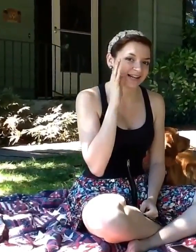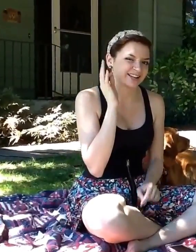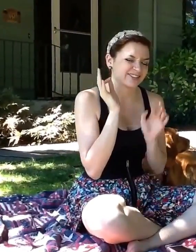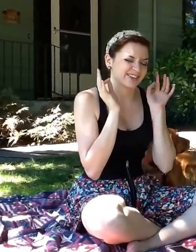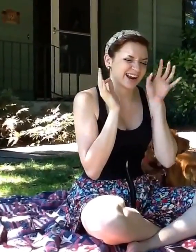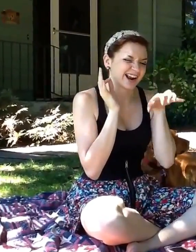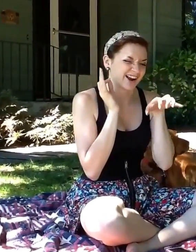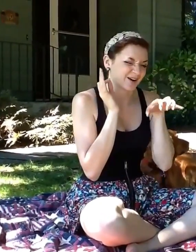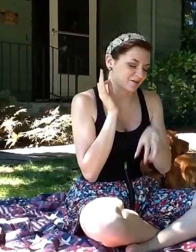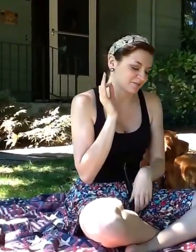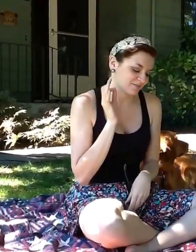cat.